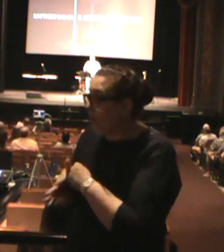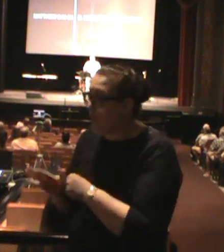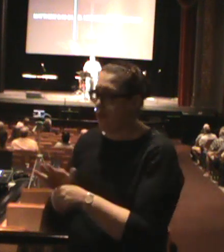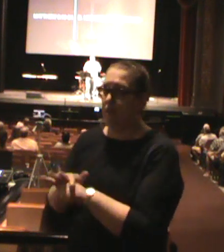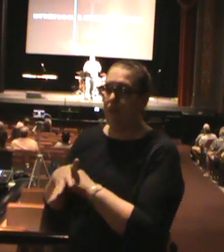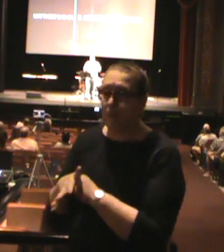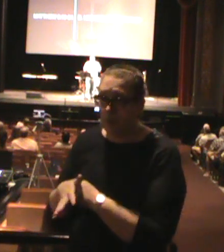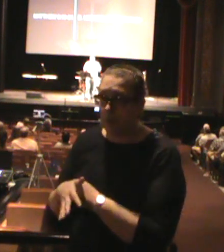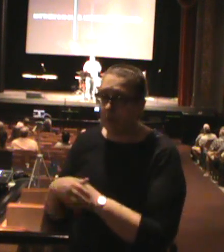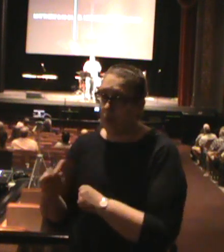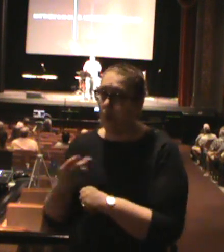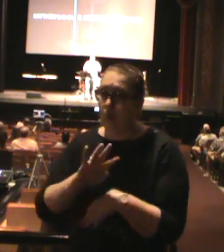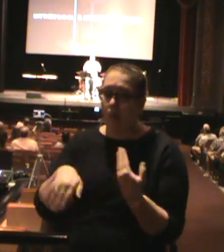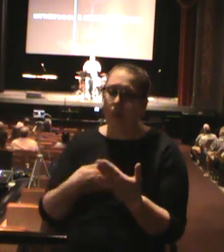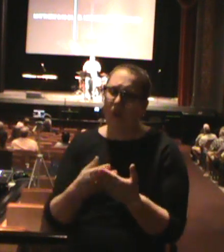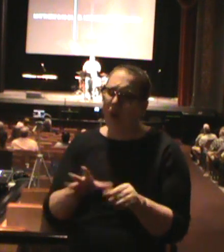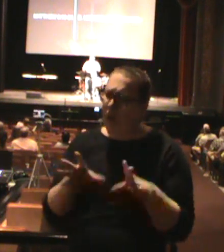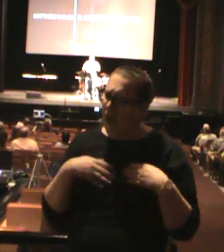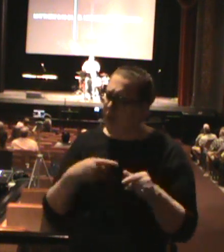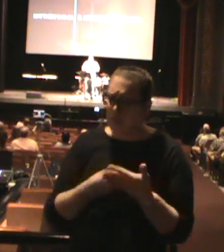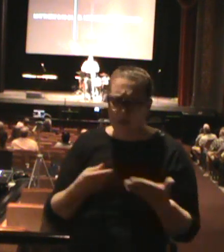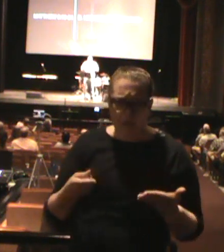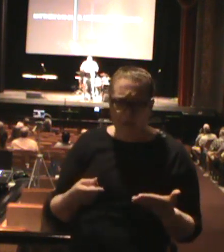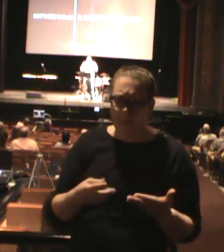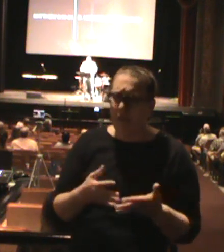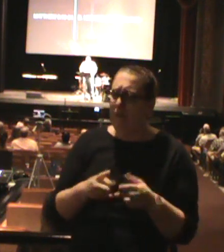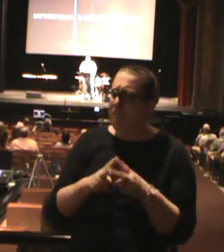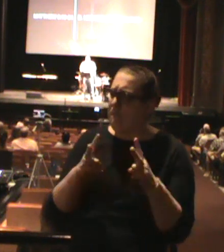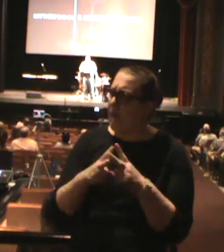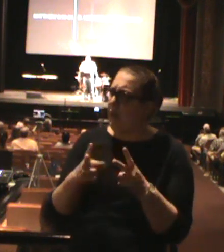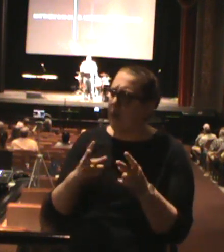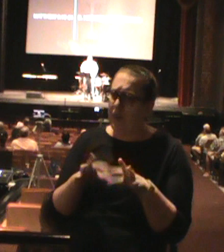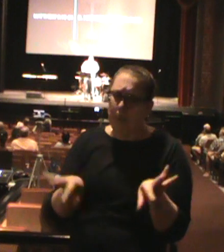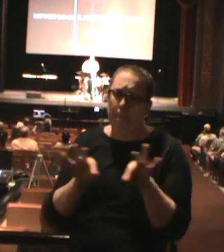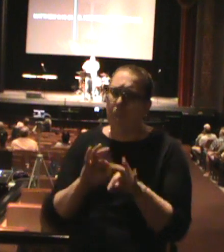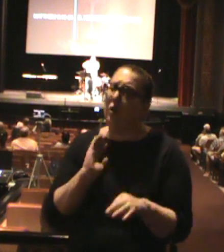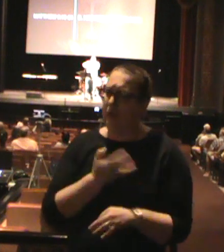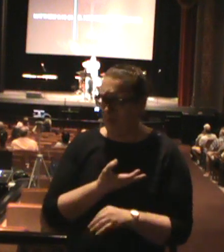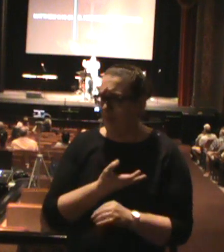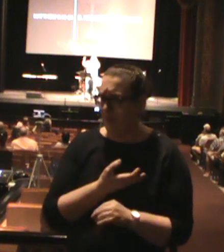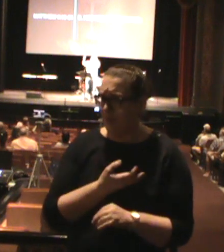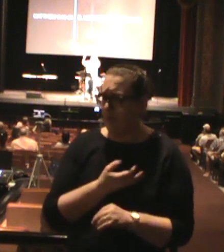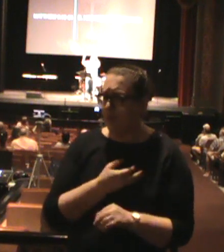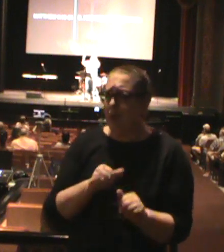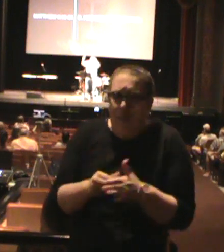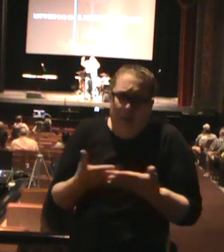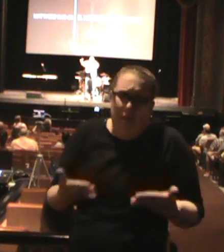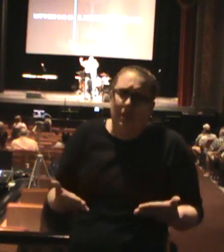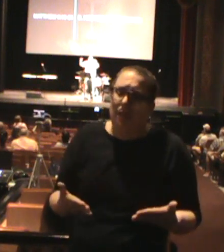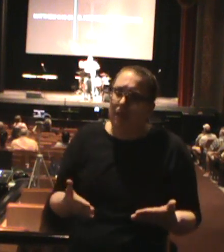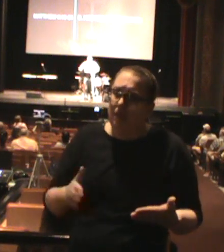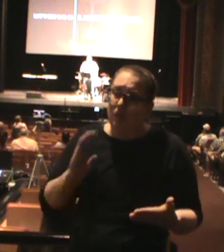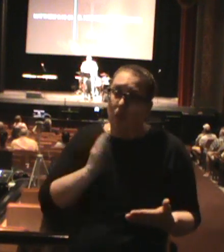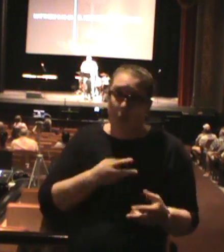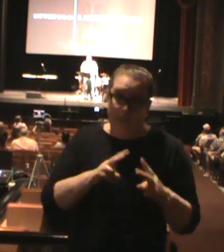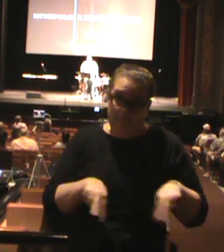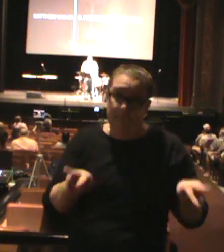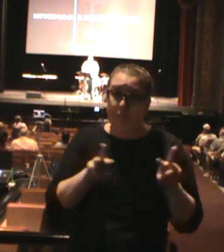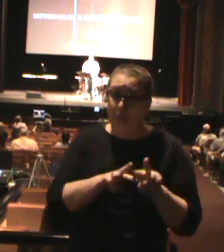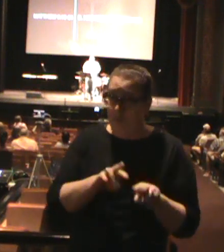treasure in life, don't we? We all have something that is very, very important to us. We all have things that we put value